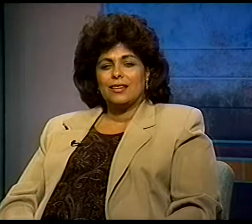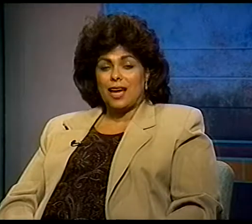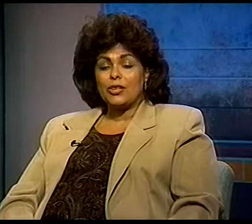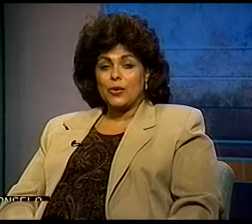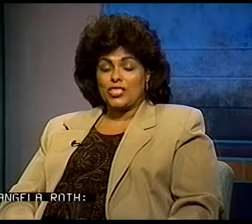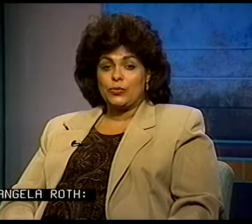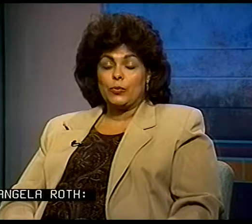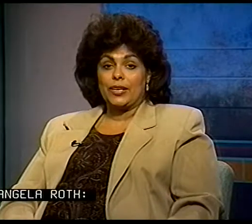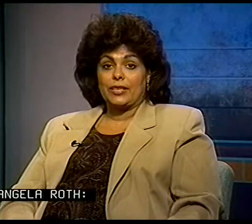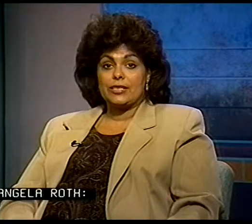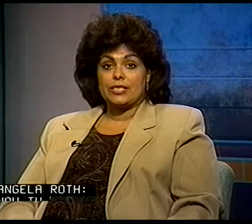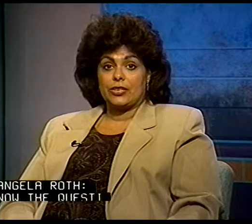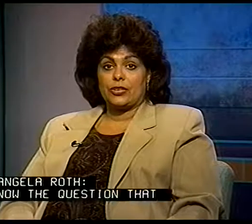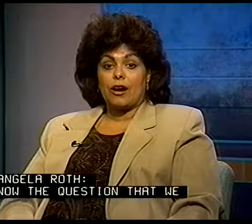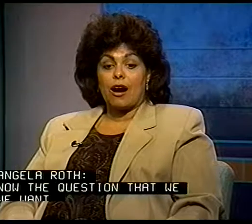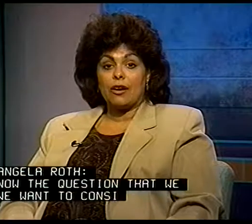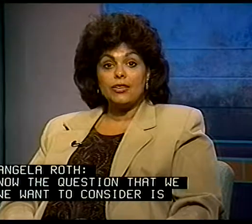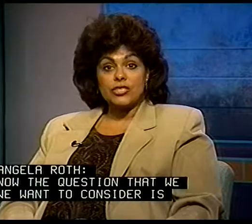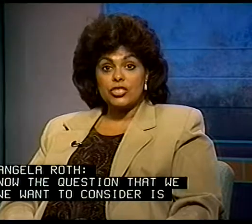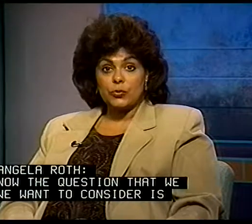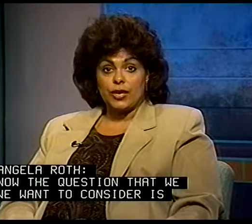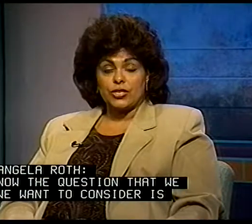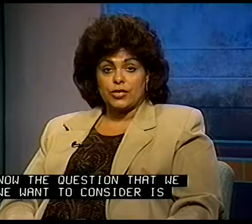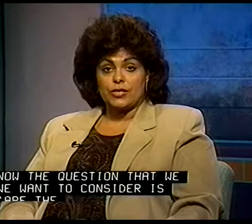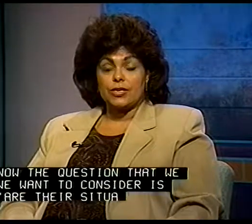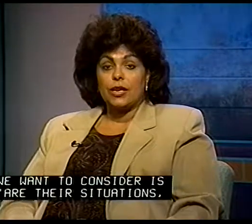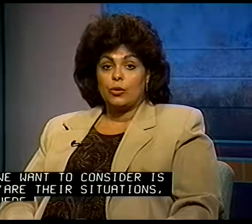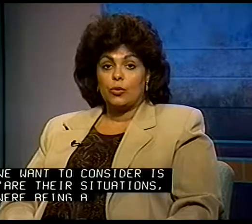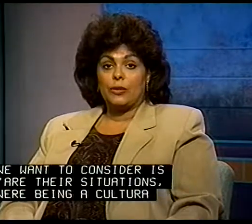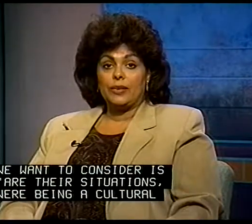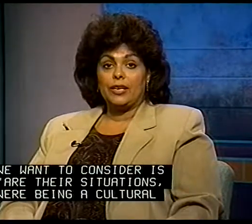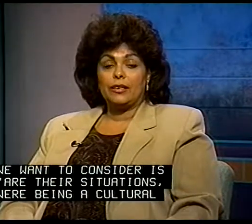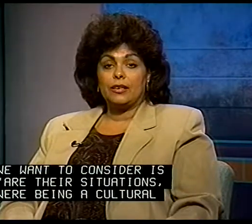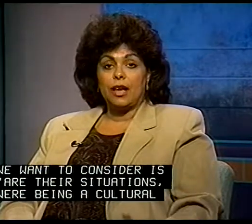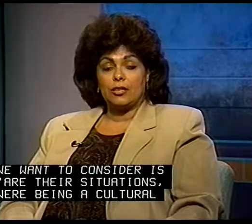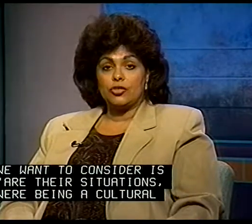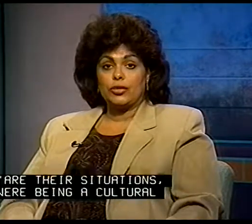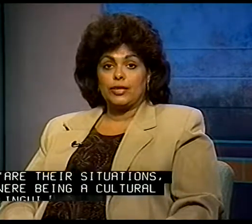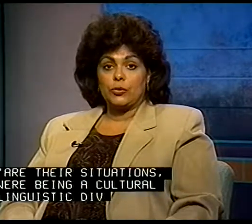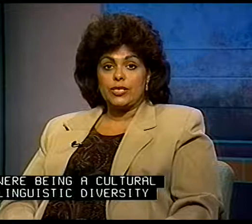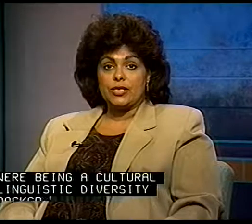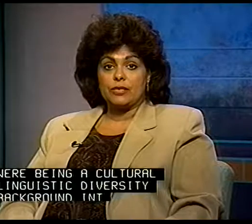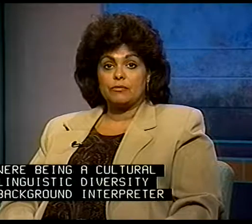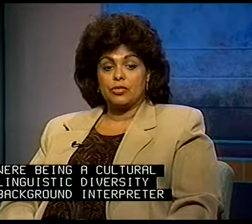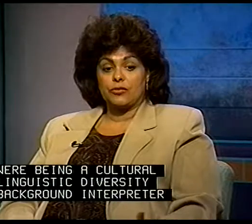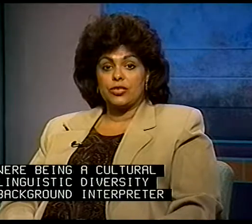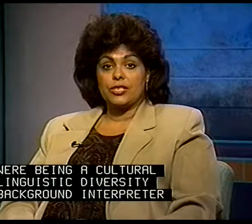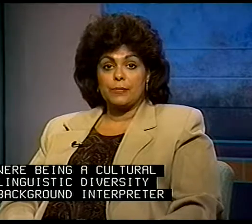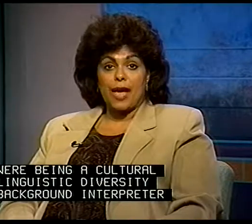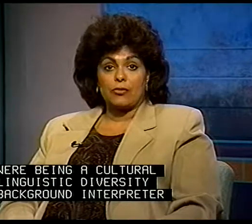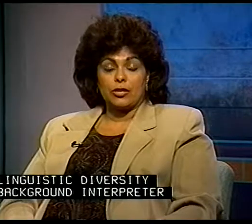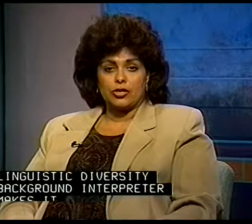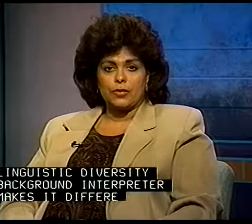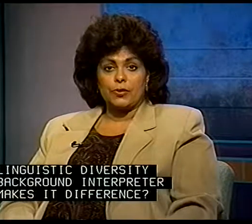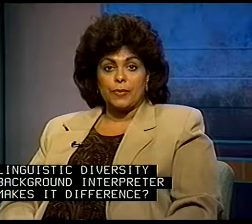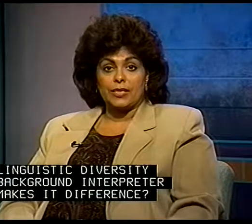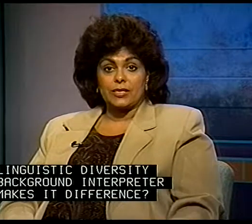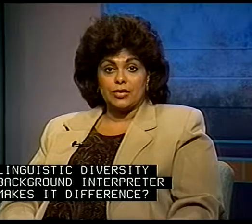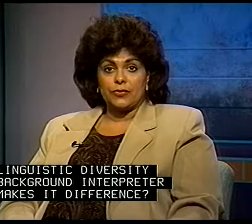Now the question we want to consider, are there situations where being a cultural linguistic diversity background interpreter makes a